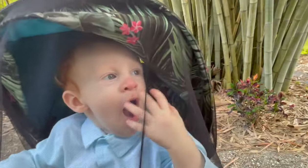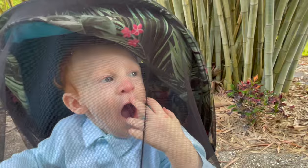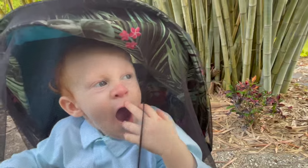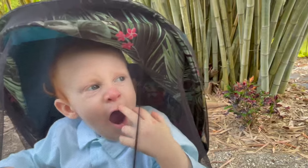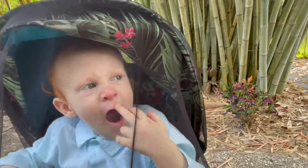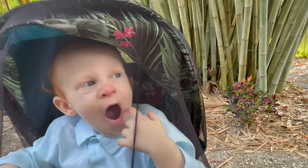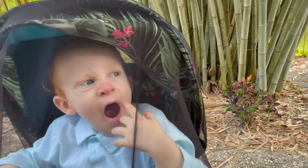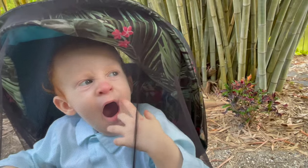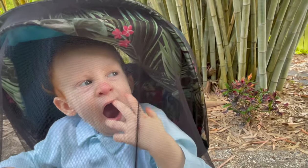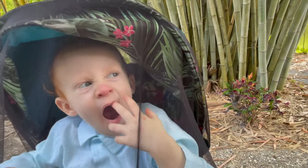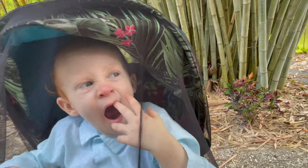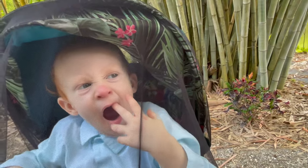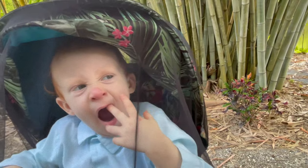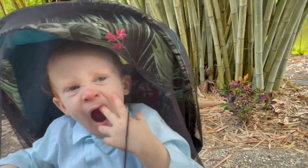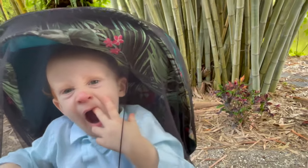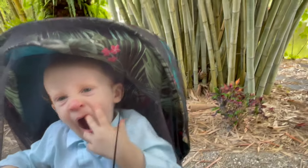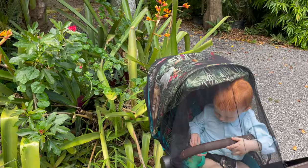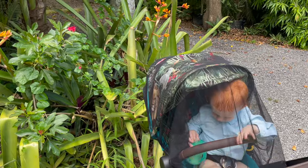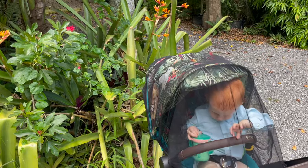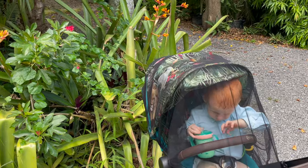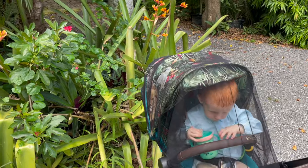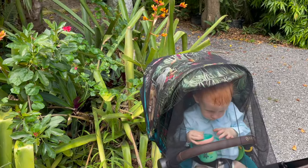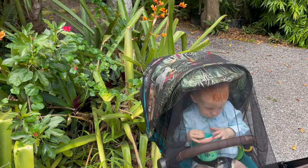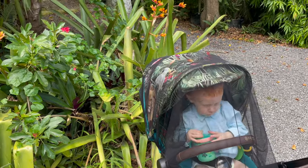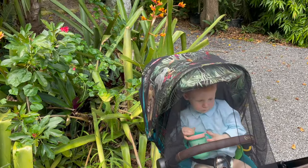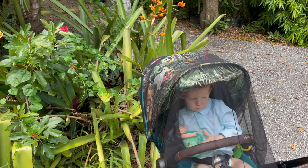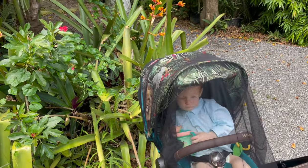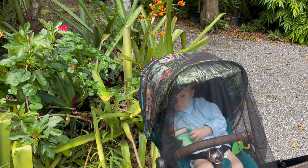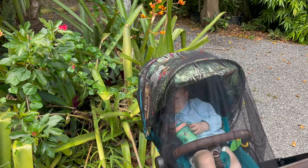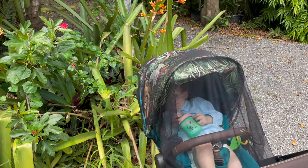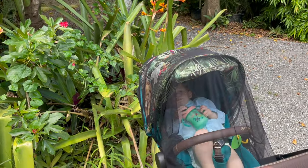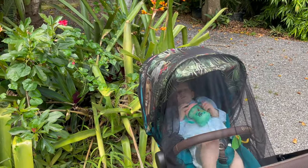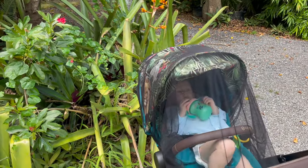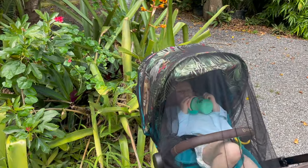Peek-a-boo! He is hungry and sleep. Whoa.